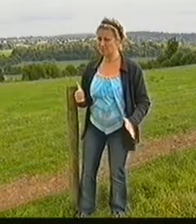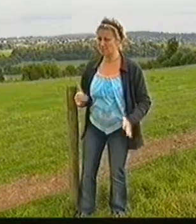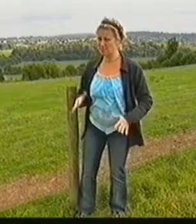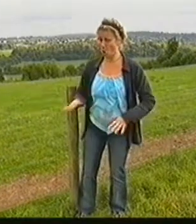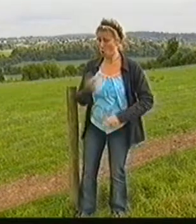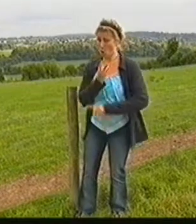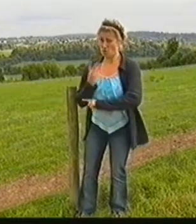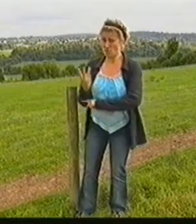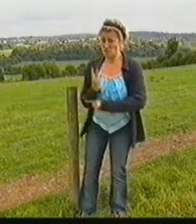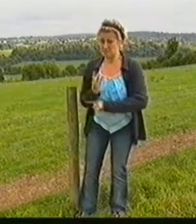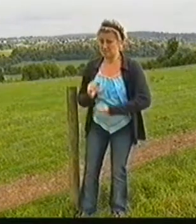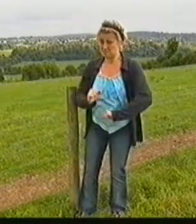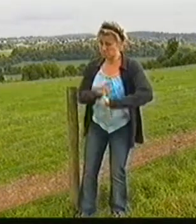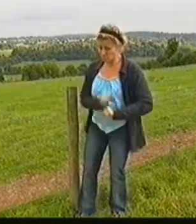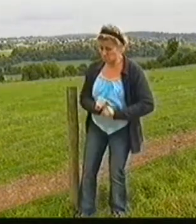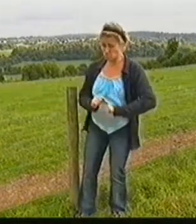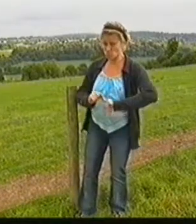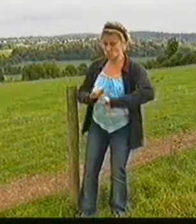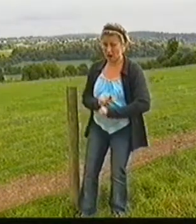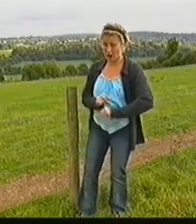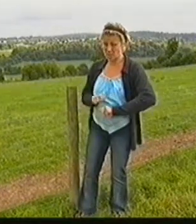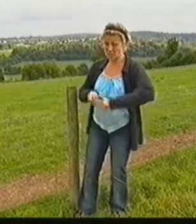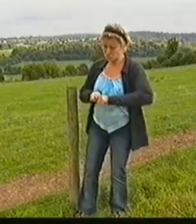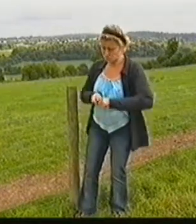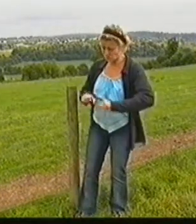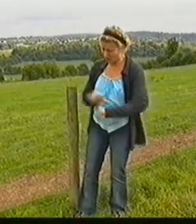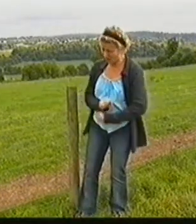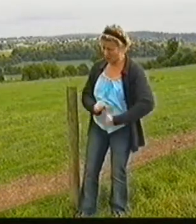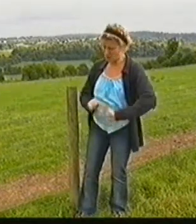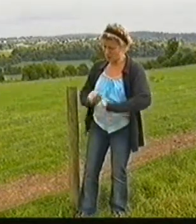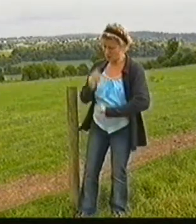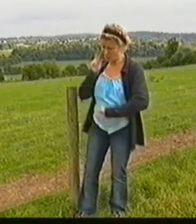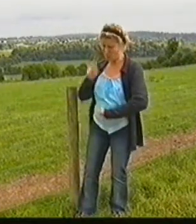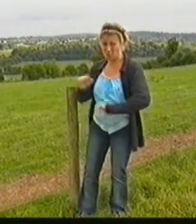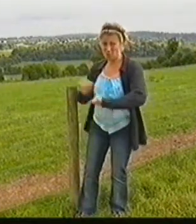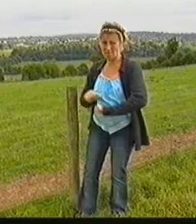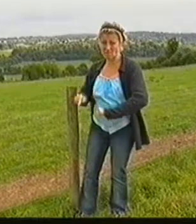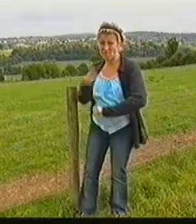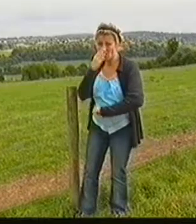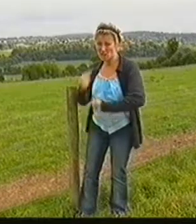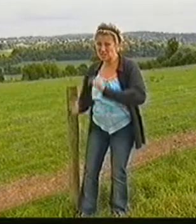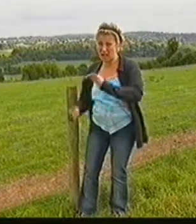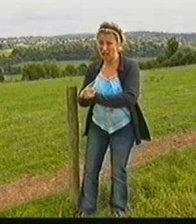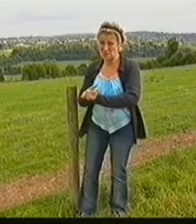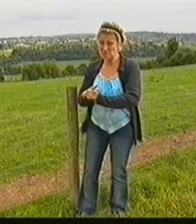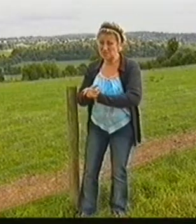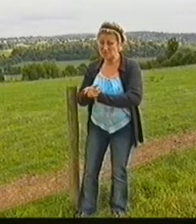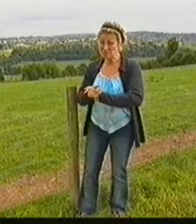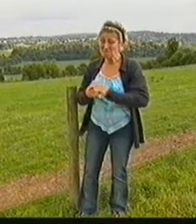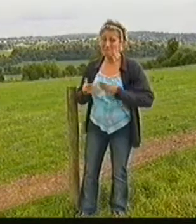moment. Keep your guns handy." They sat there by the hole, waiting for the fox to come